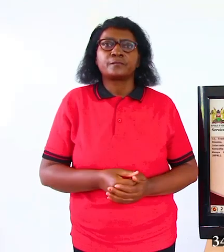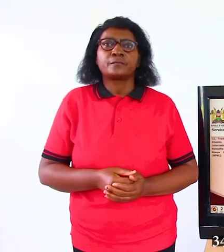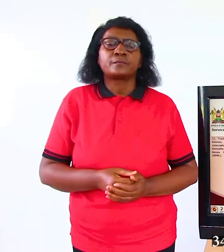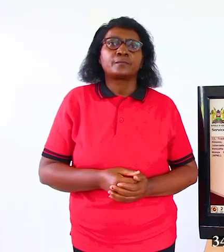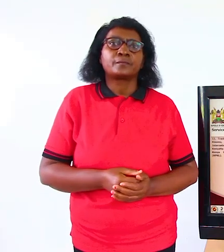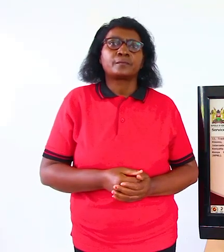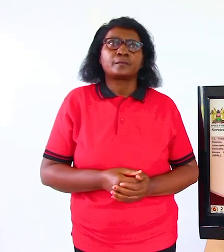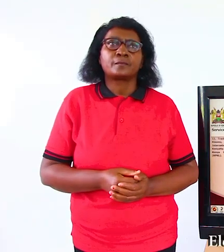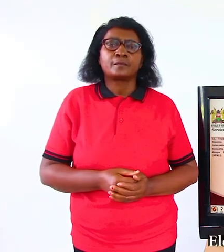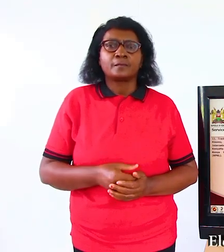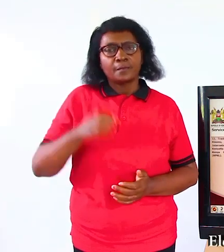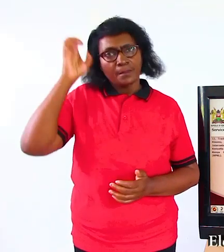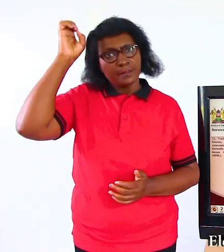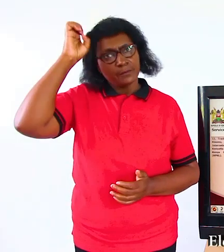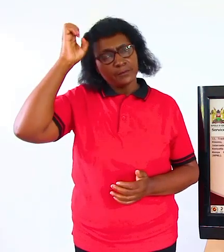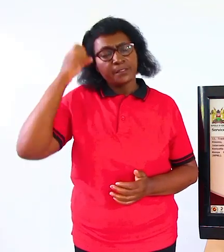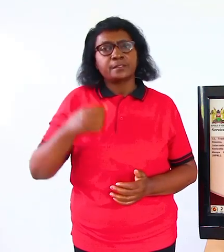3467.62, Eldoret